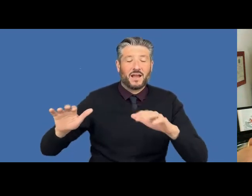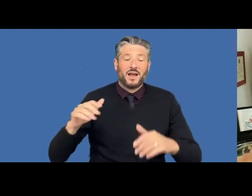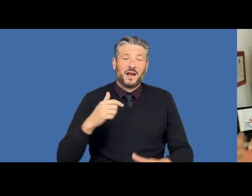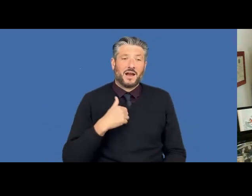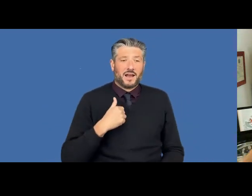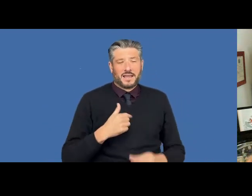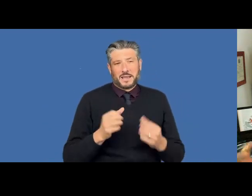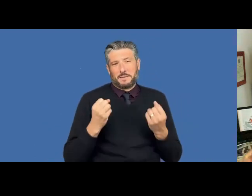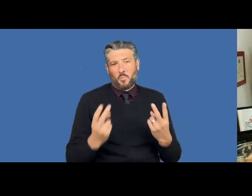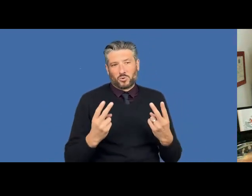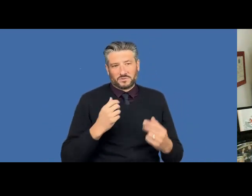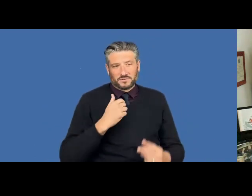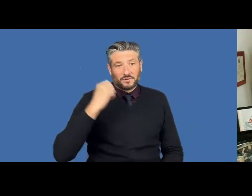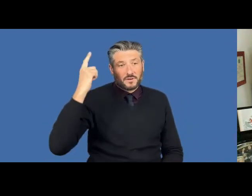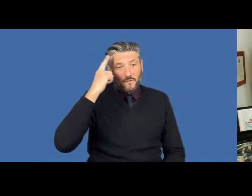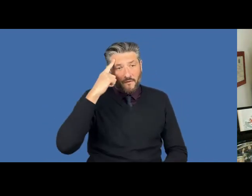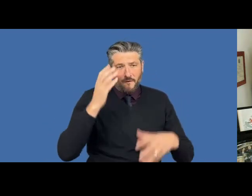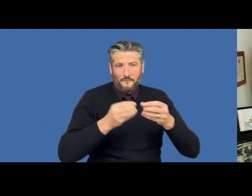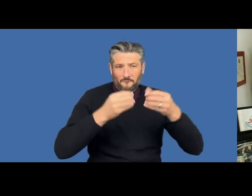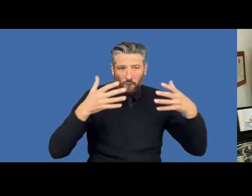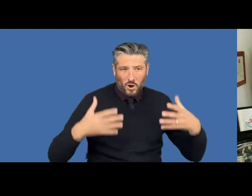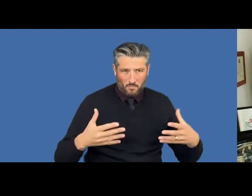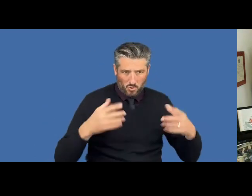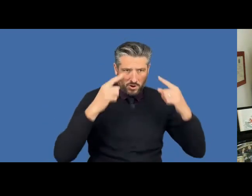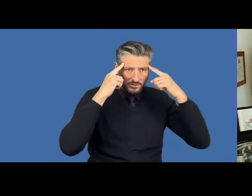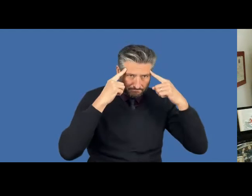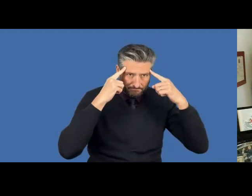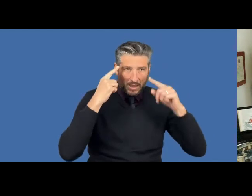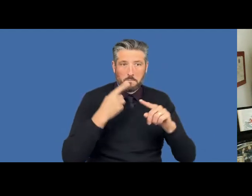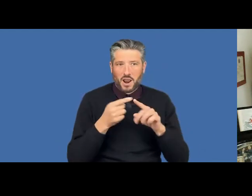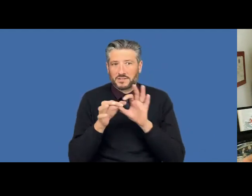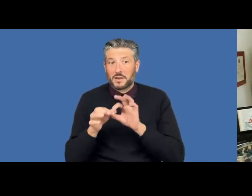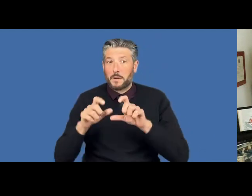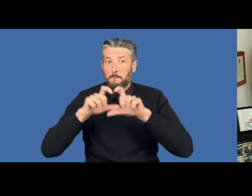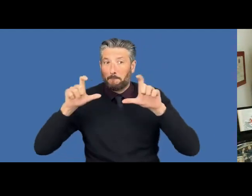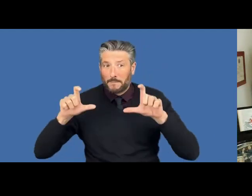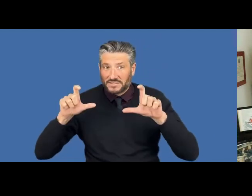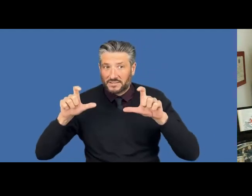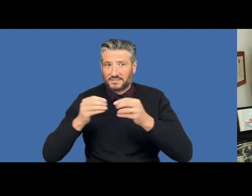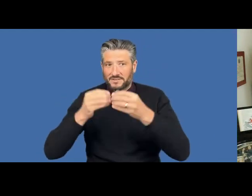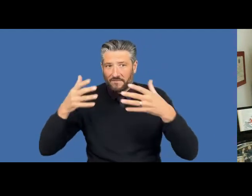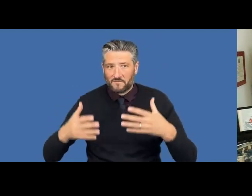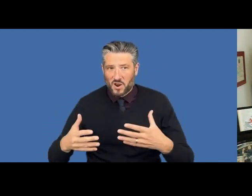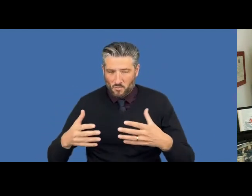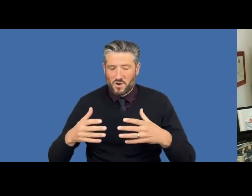mental framework and actually a business framework that organizations understand, it starts to